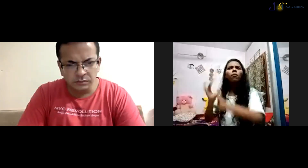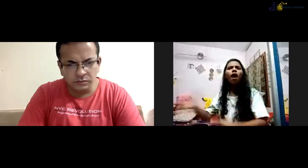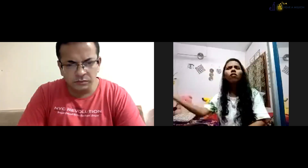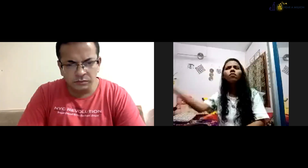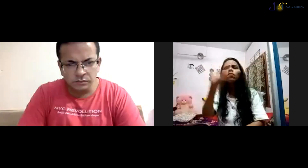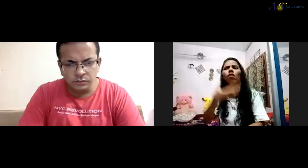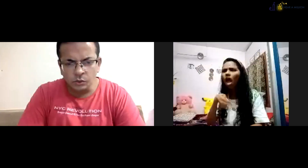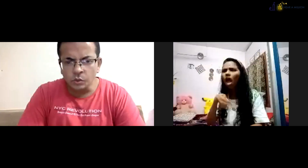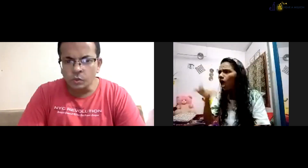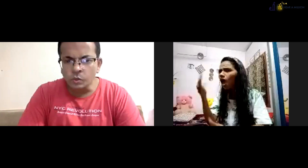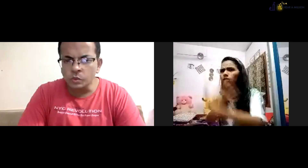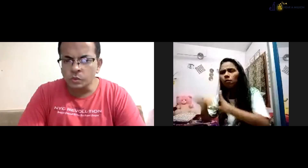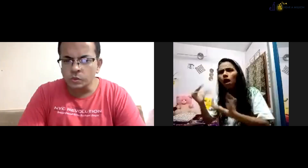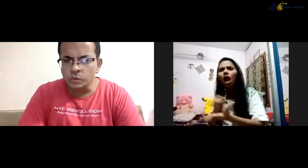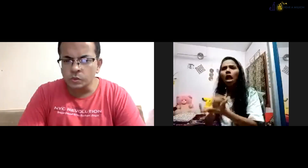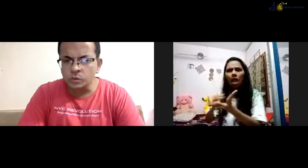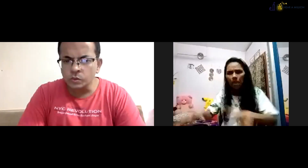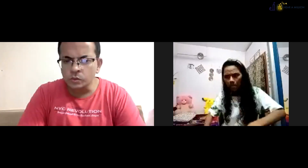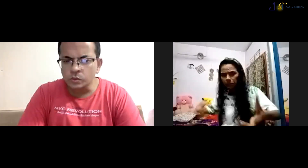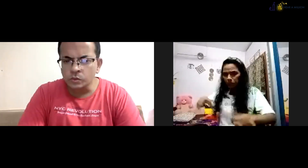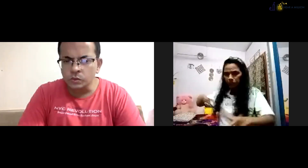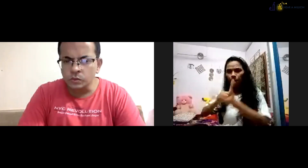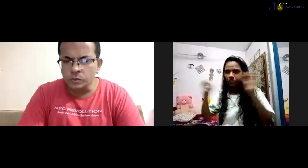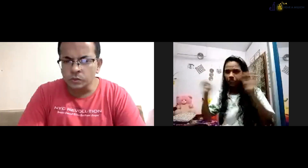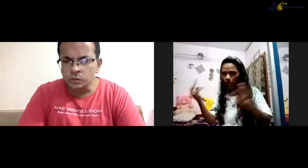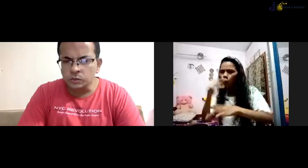happened to my legs? What happened? Then